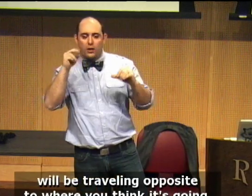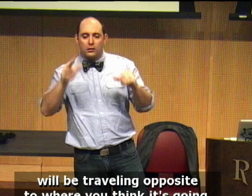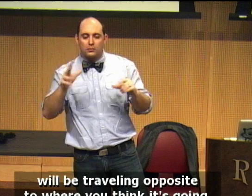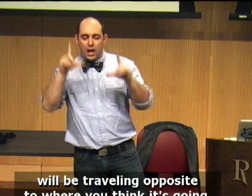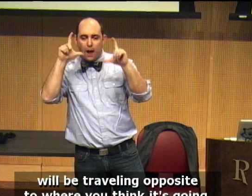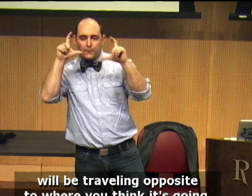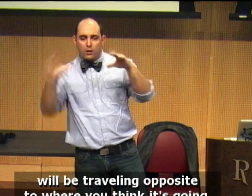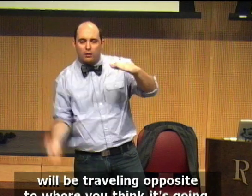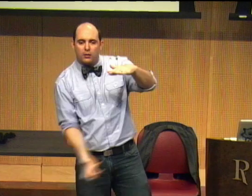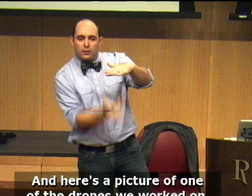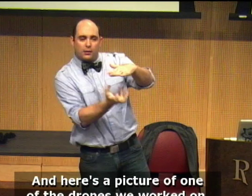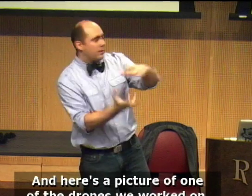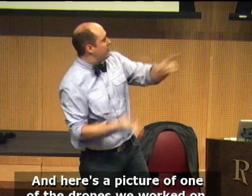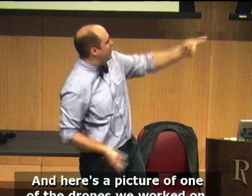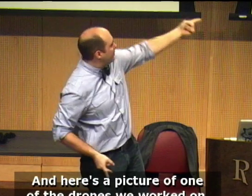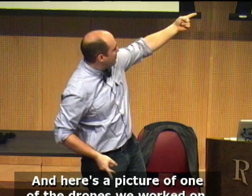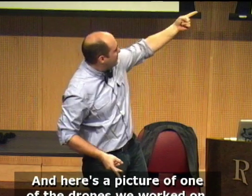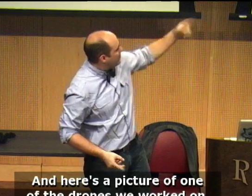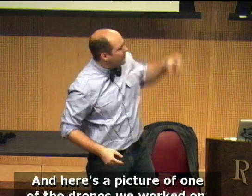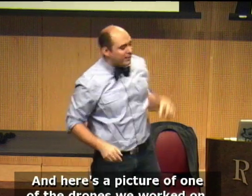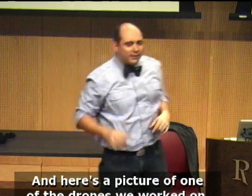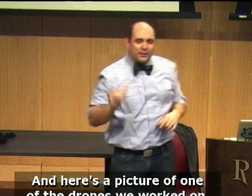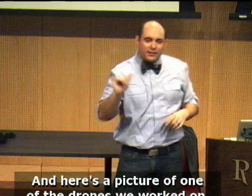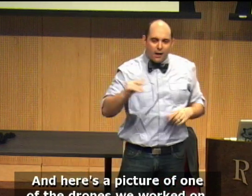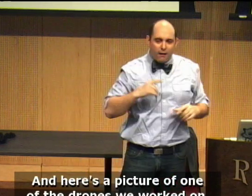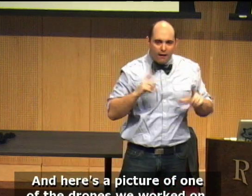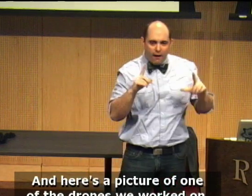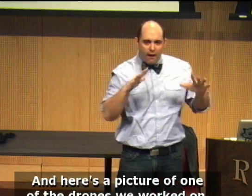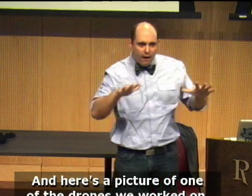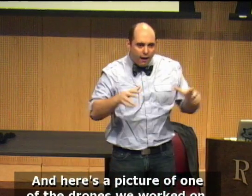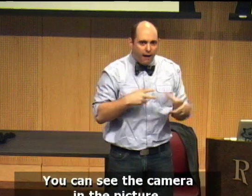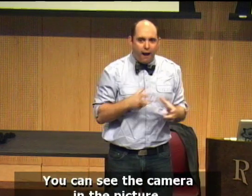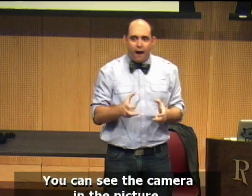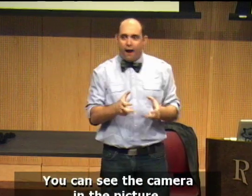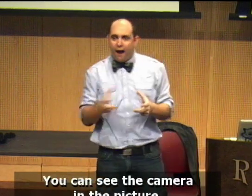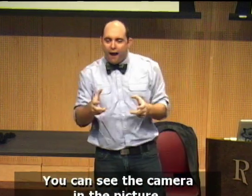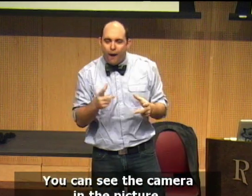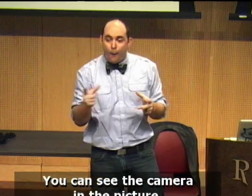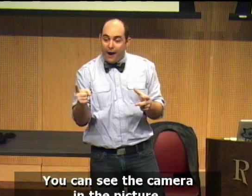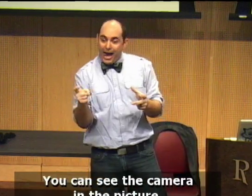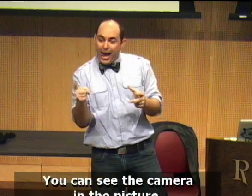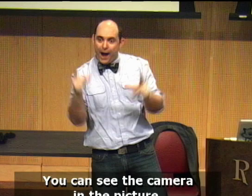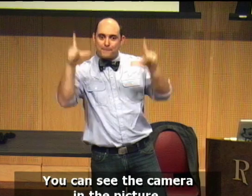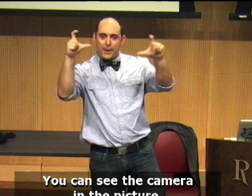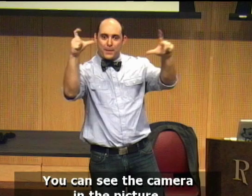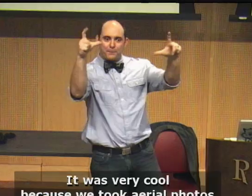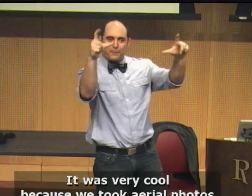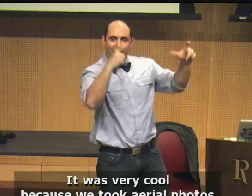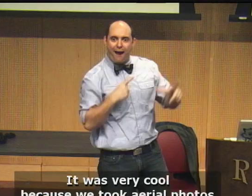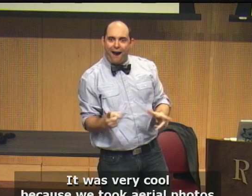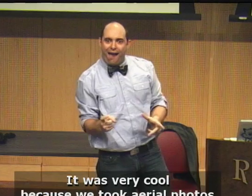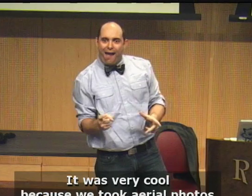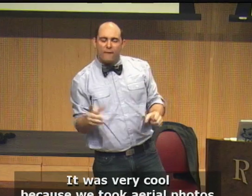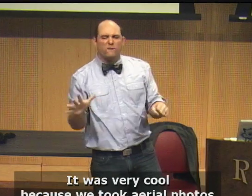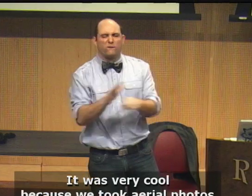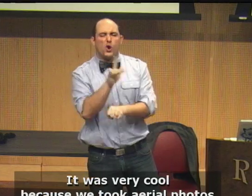going. And here's a picture of one of the drones we worked on. You can see the camera in the picture. It was very cool because we took